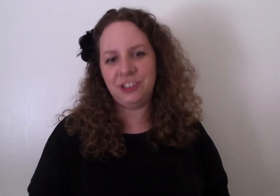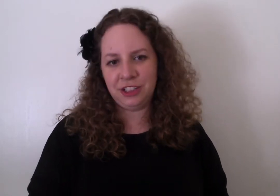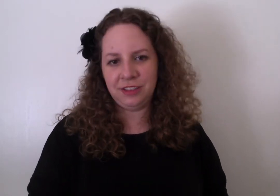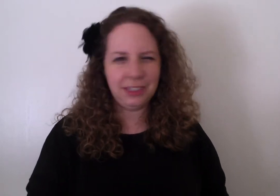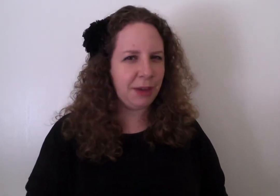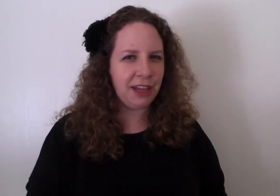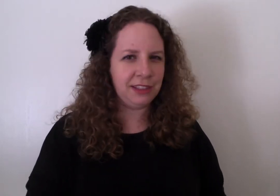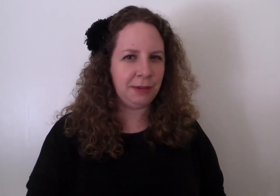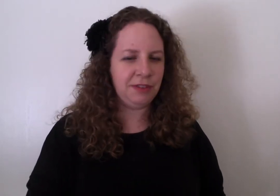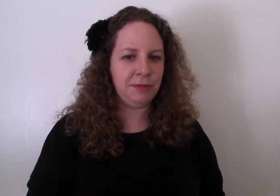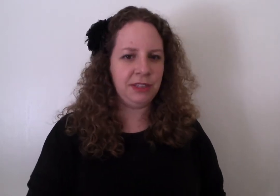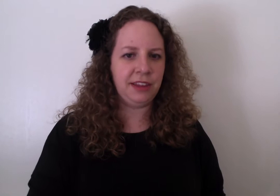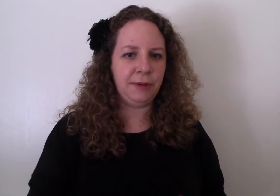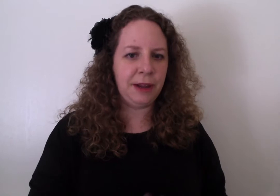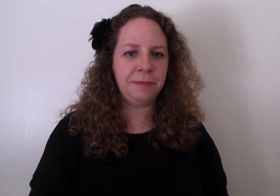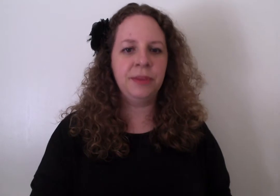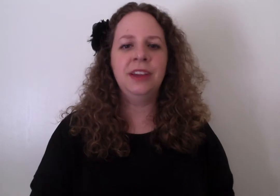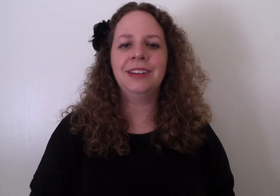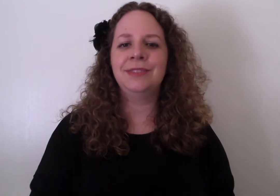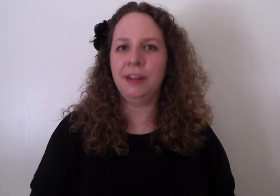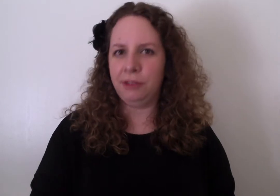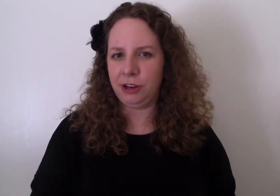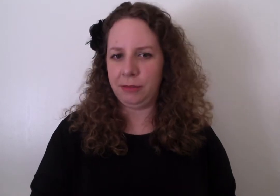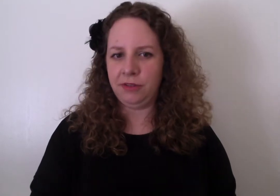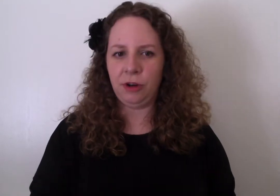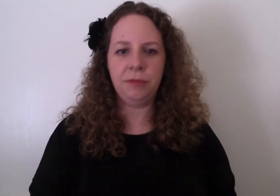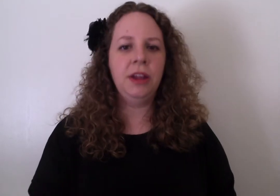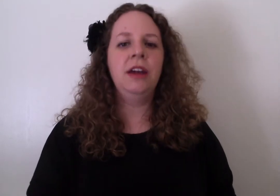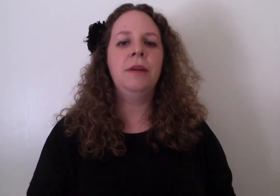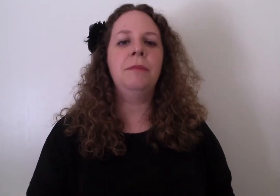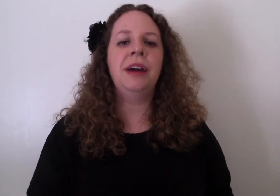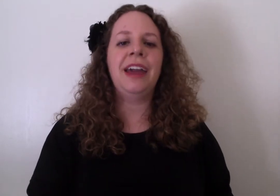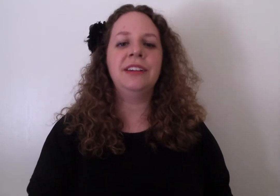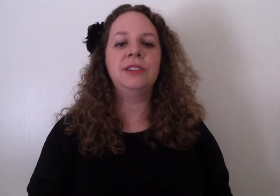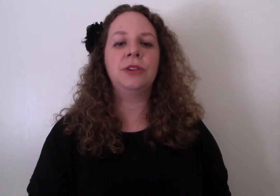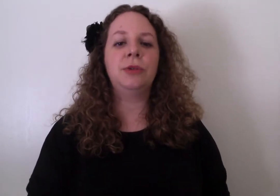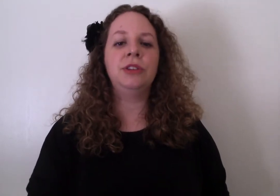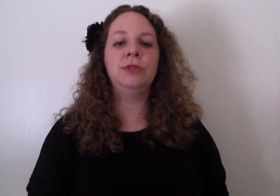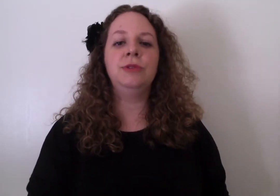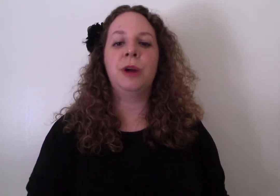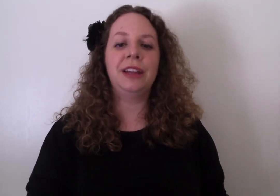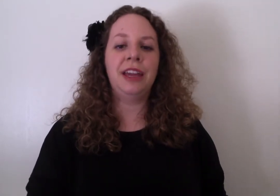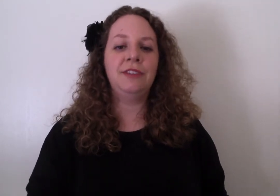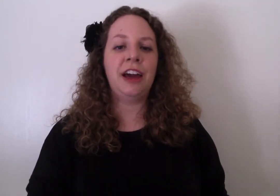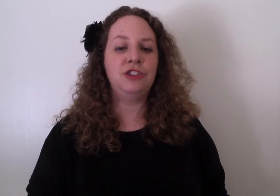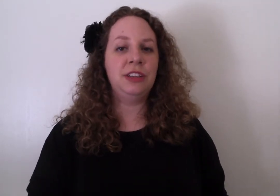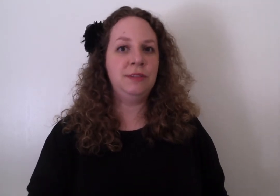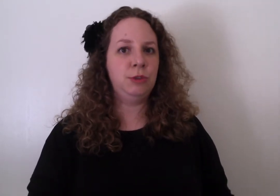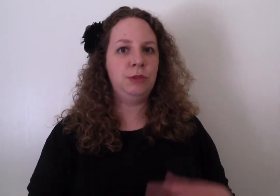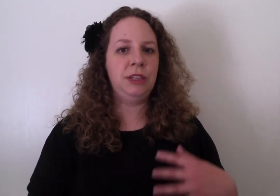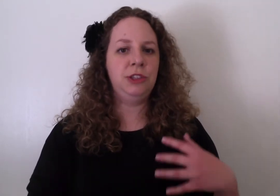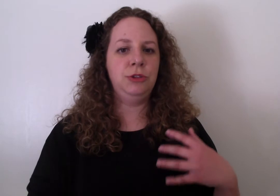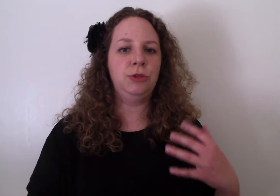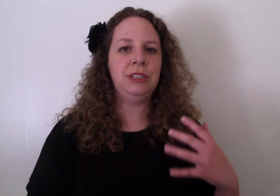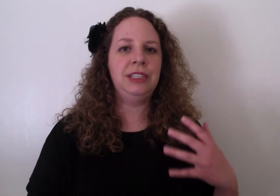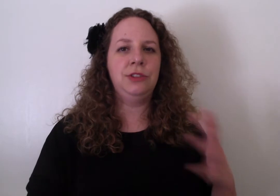adjectives. Somebody has to tell me if I'm saying that right, because I've never heard it before. But ASL can only use predicative adjectives, which means you can only say the dog